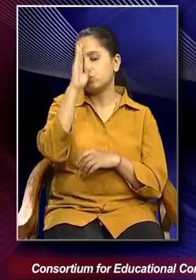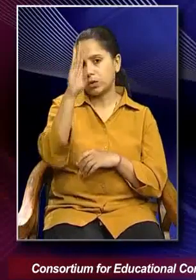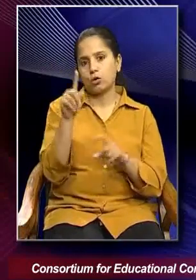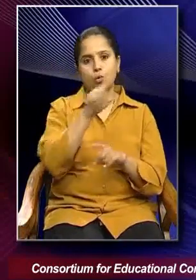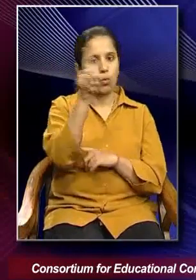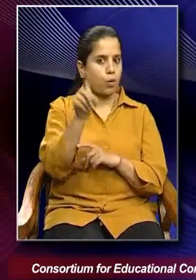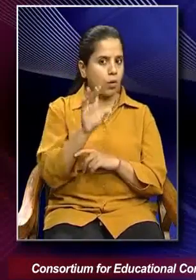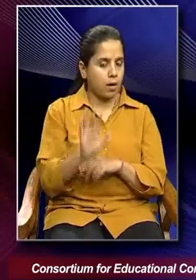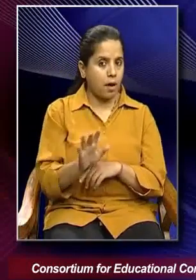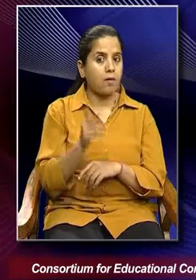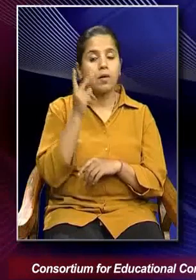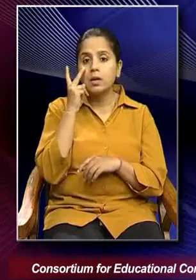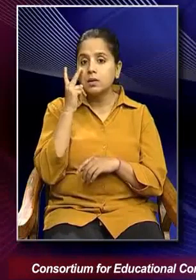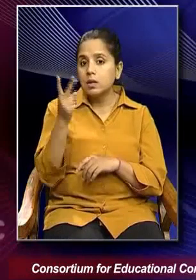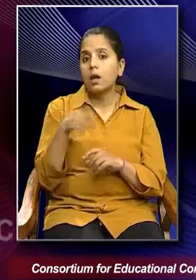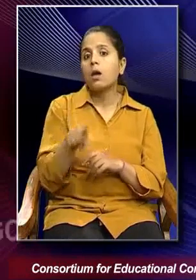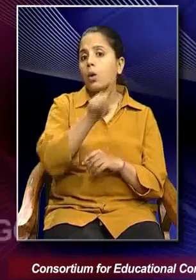which are canvassed to the